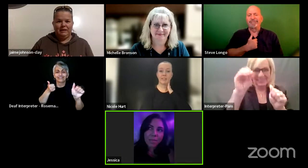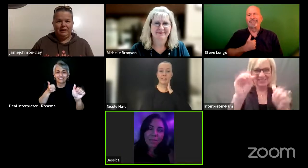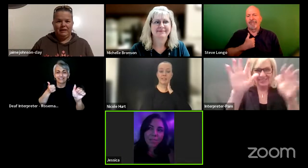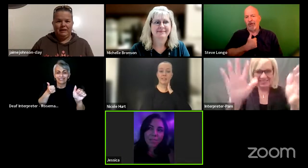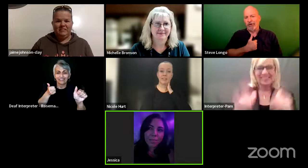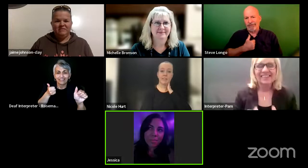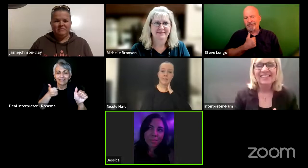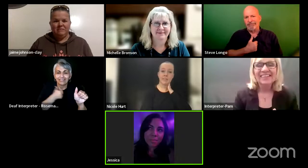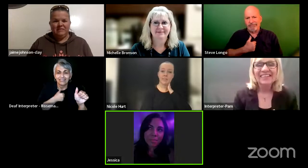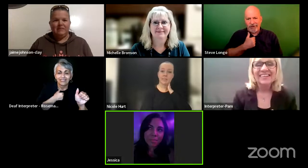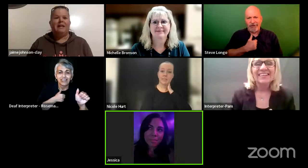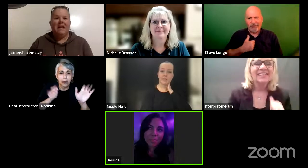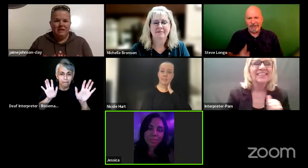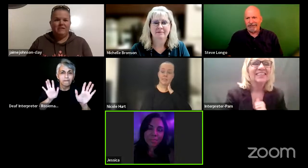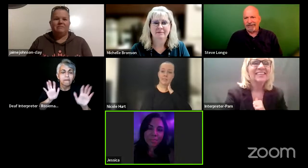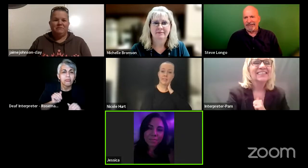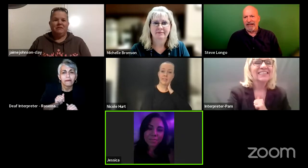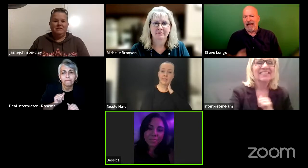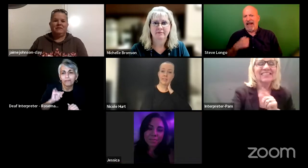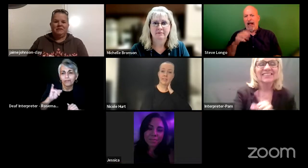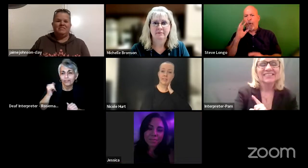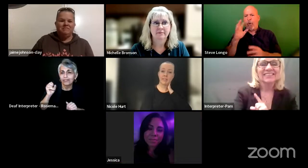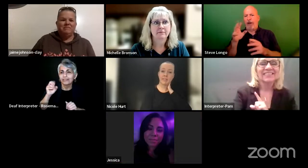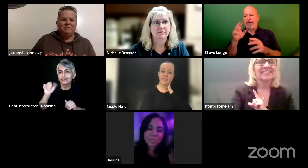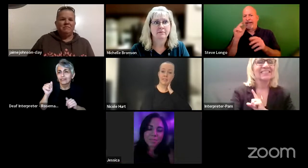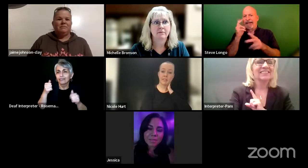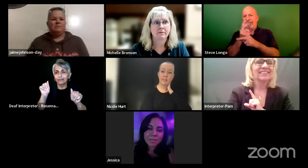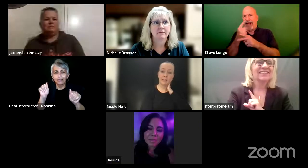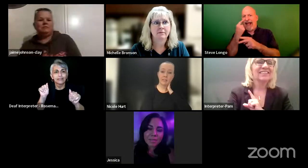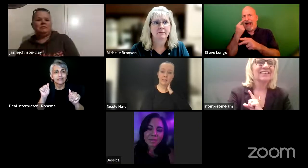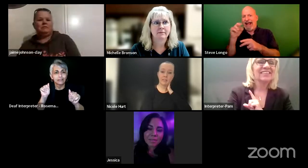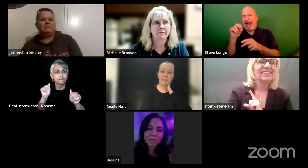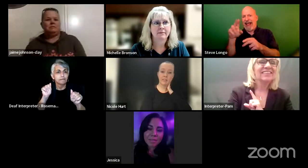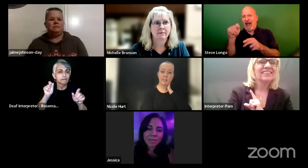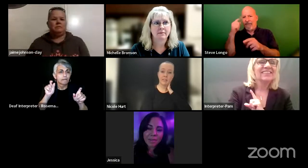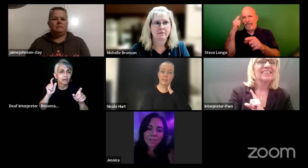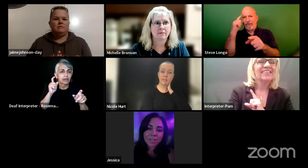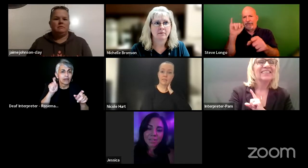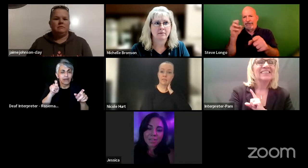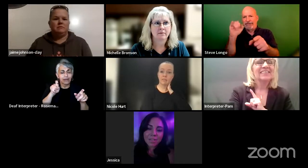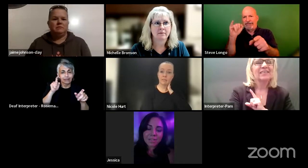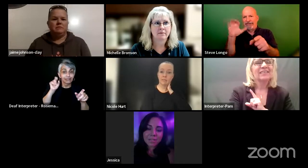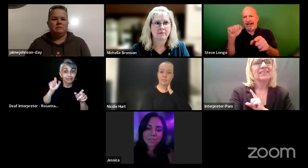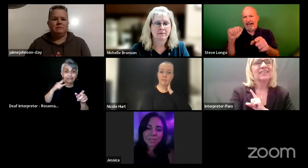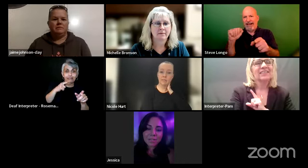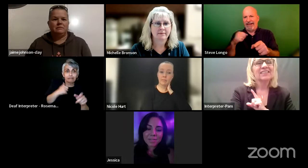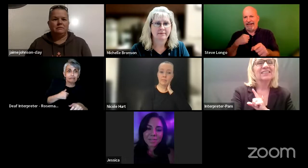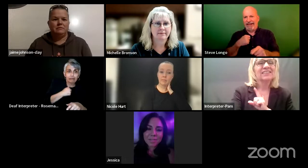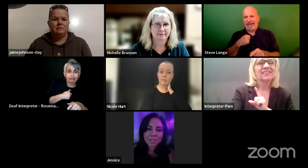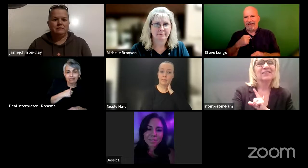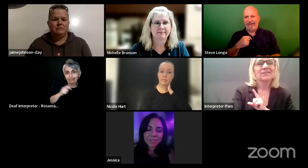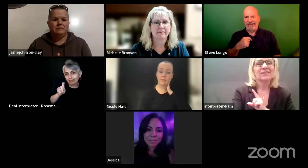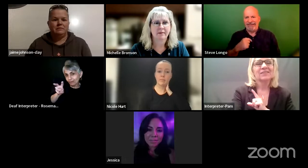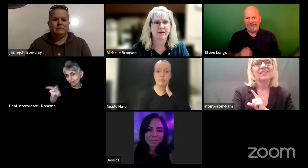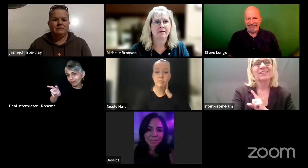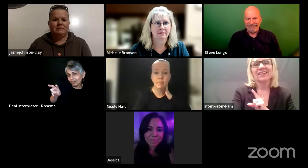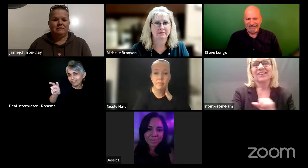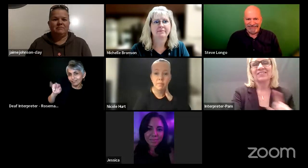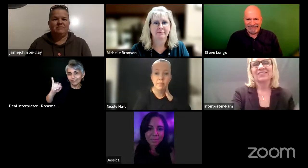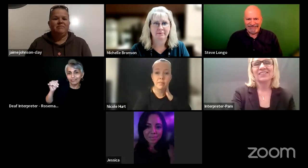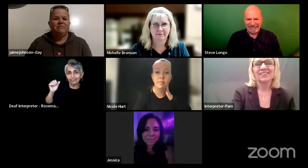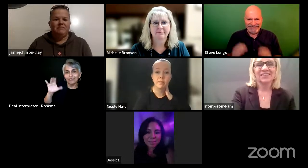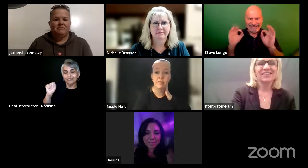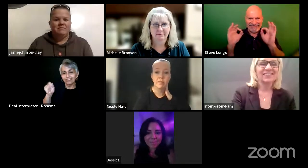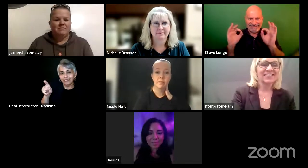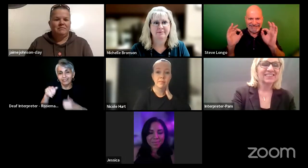Can they hear me, the interpreter? Yeah, an interpreter just got cut up. Jessica, you're good. Okay. Steve Longo saying, okay, we will keep an eye out